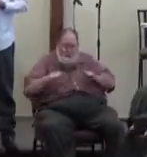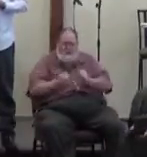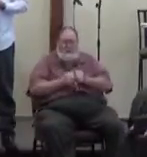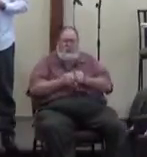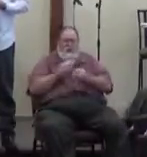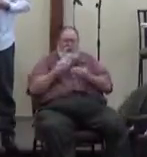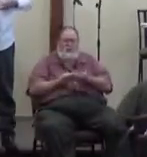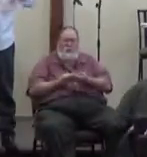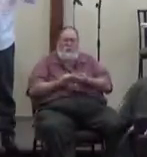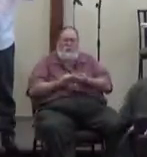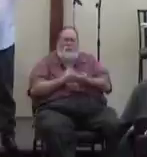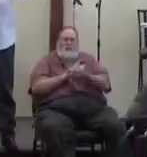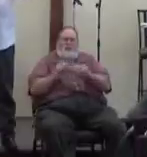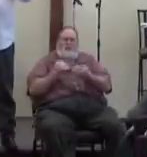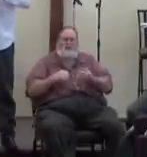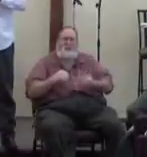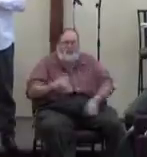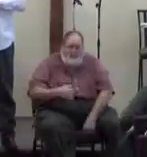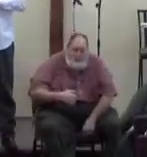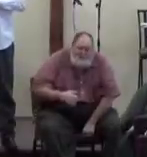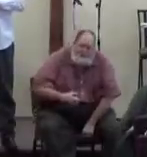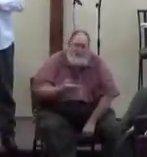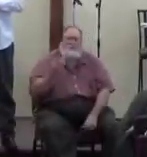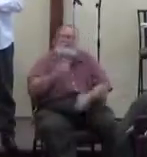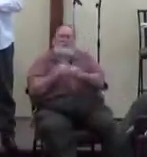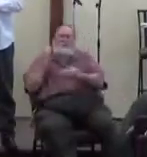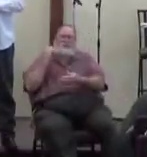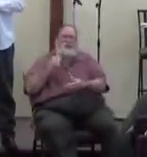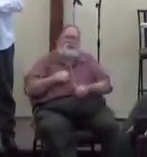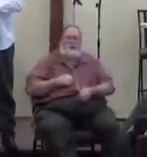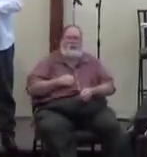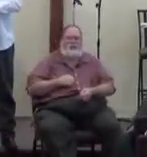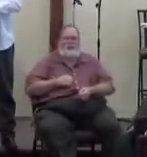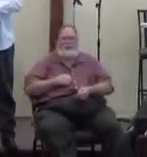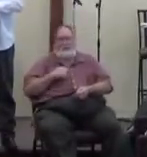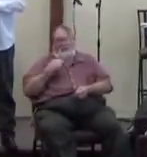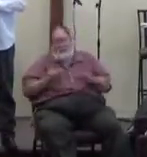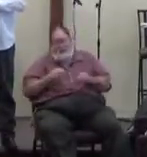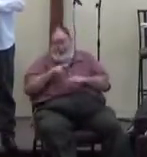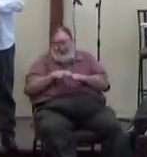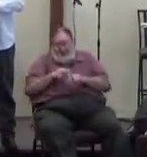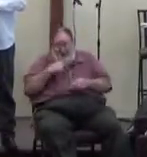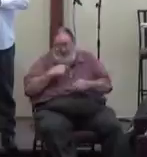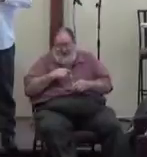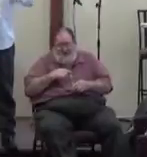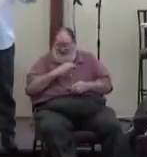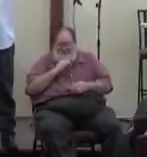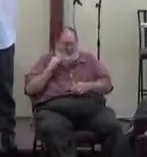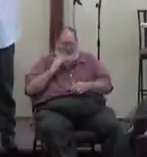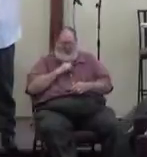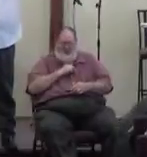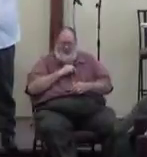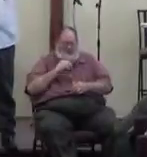last week, and I'm sure there are some of you sitting here that said, oh my, you don't know what I went through. And there